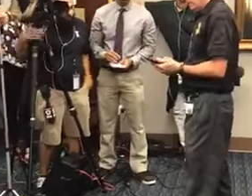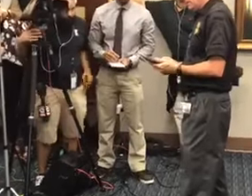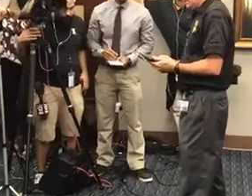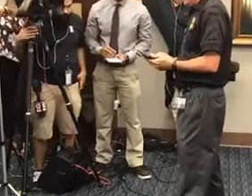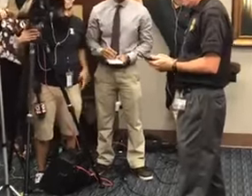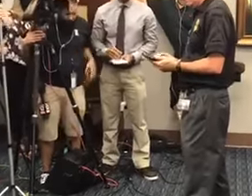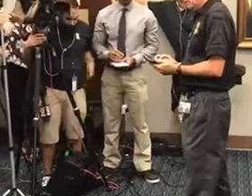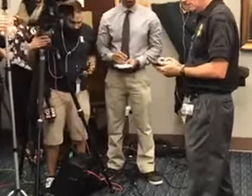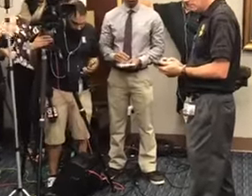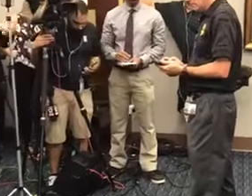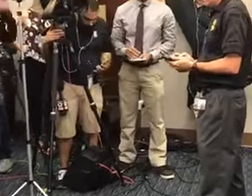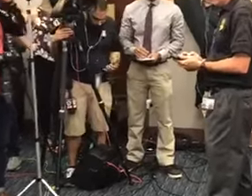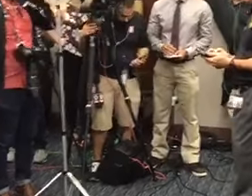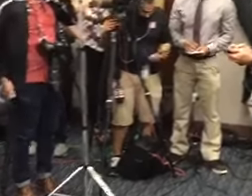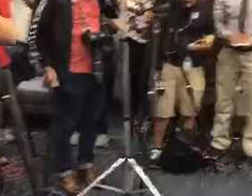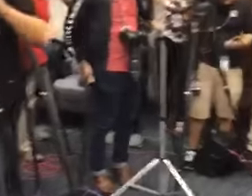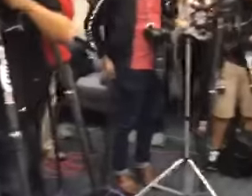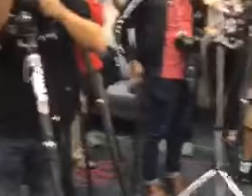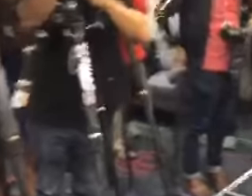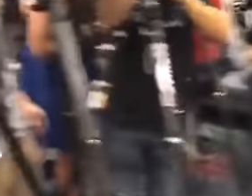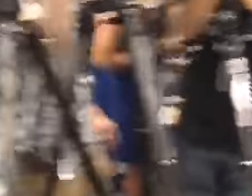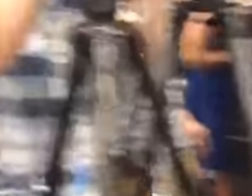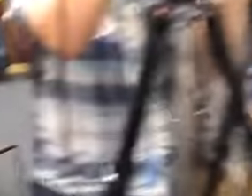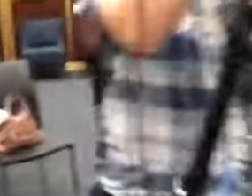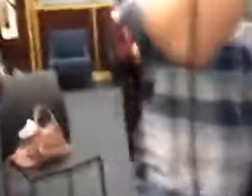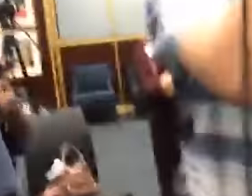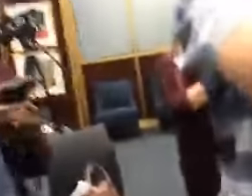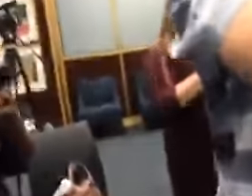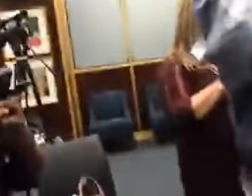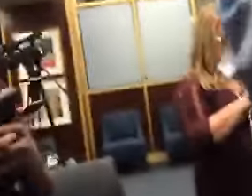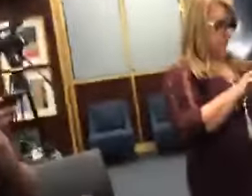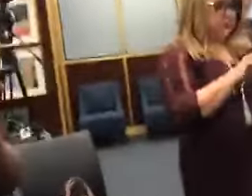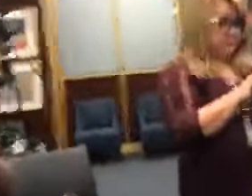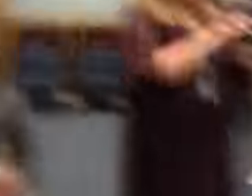Yeah, just Thanks, Simon. double check.